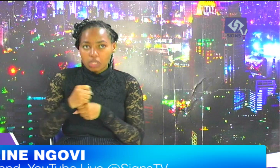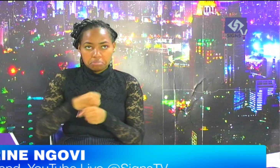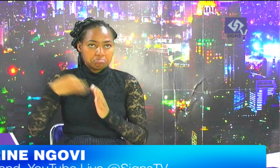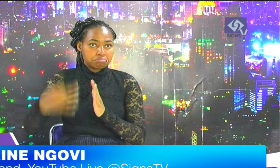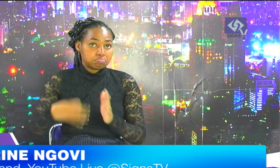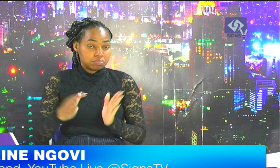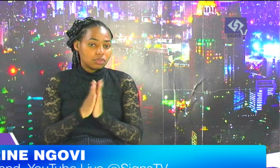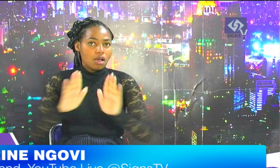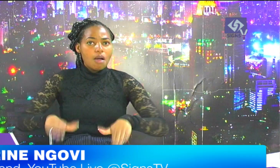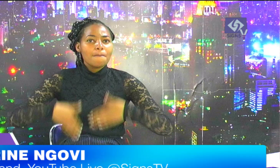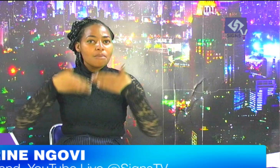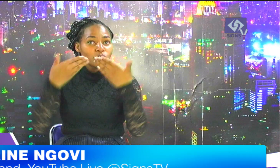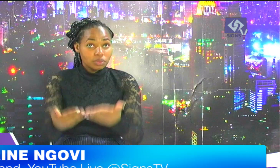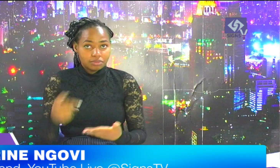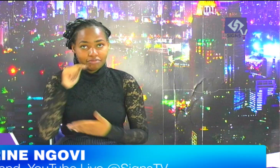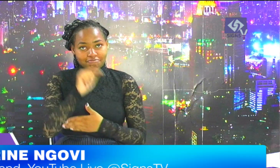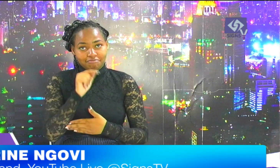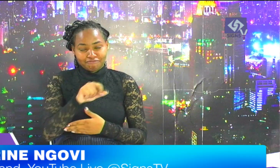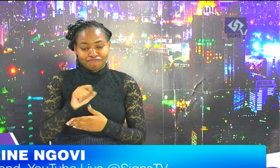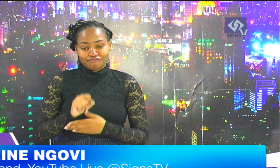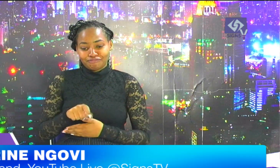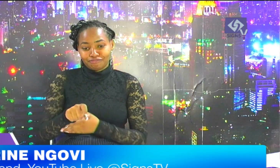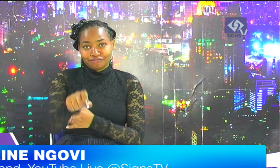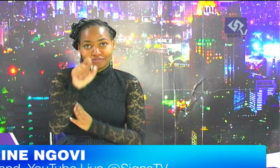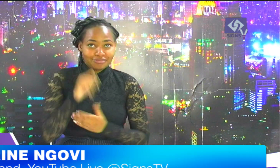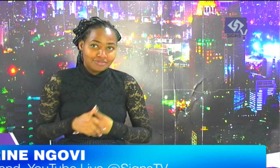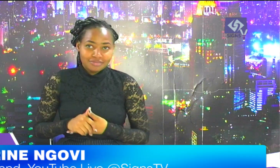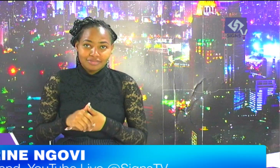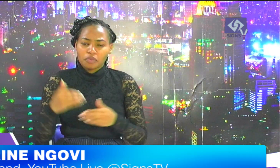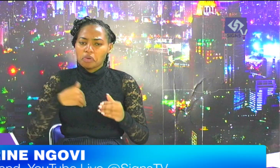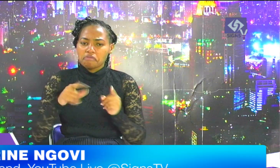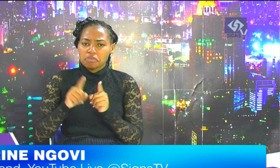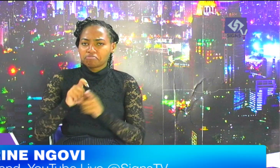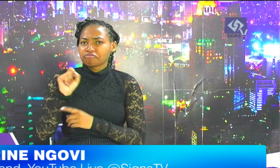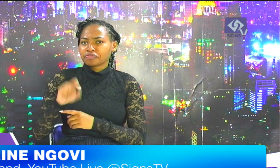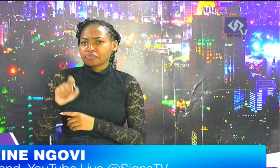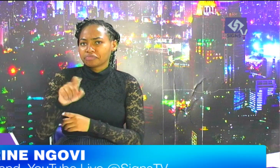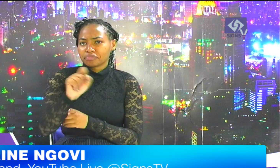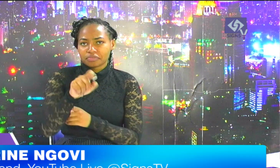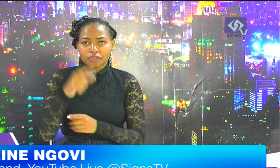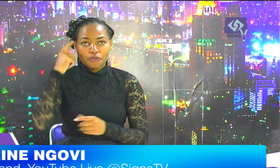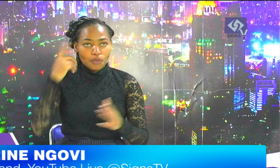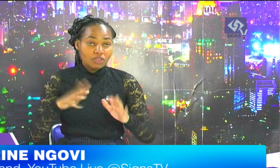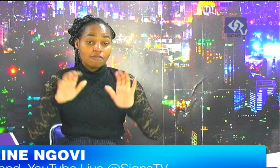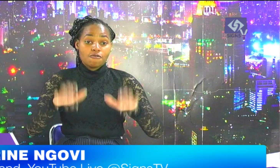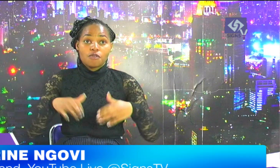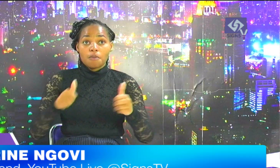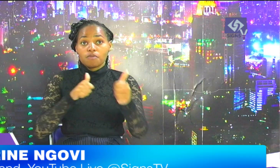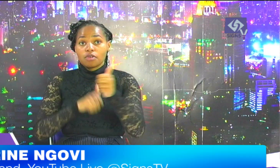President William Ruto has announced plans to upgrade 72 coffee factories and provide subsidies, seedlings,